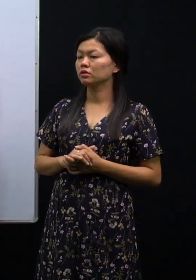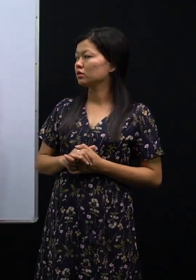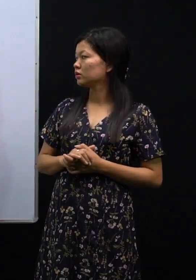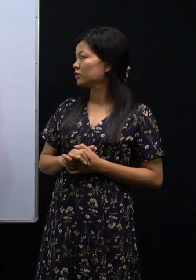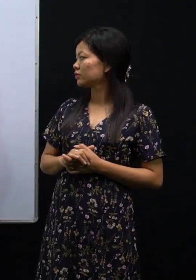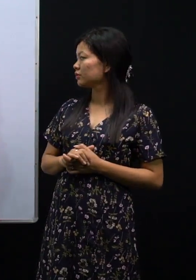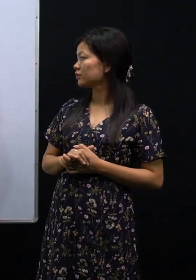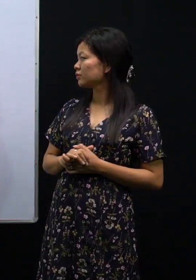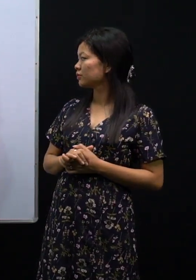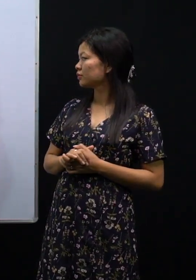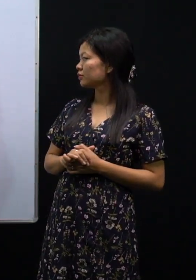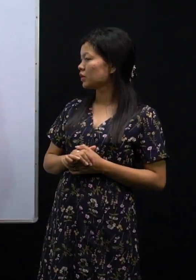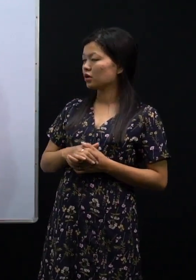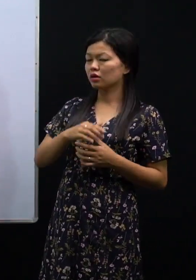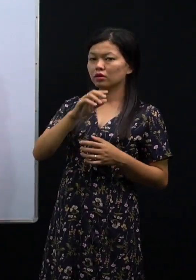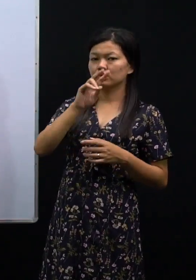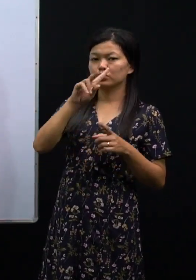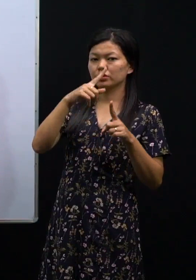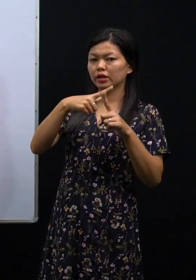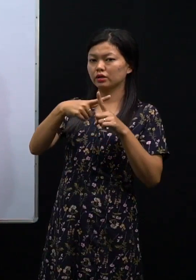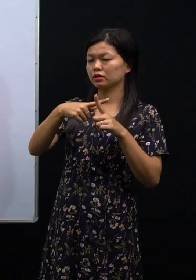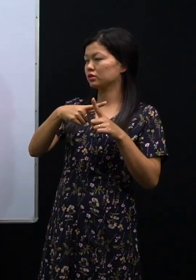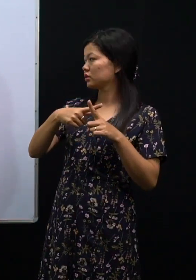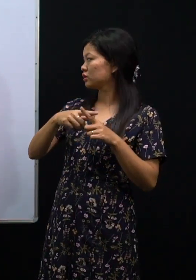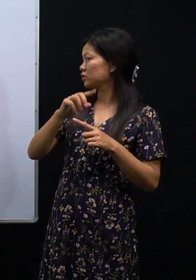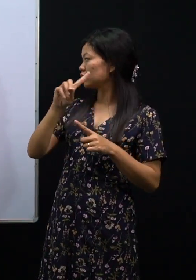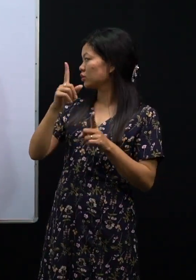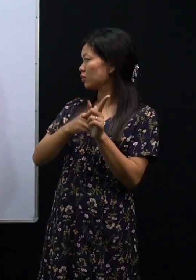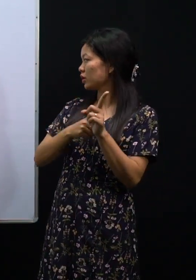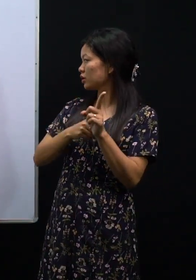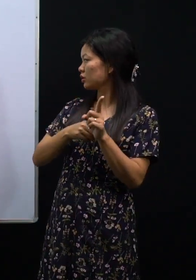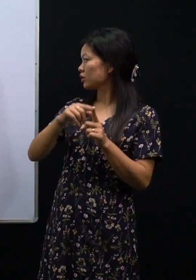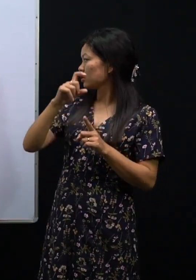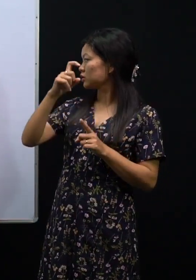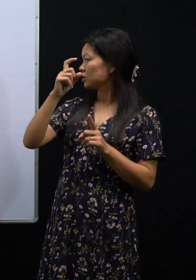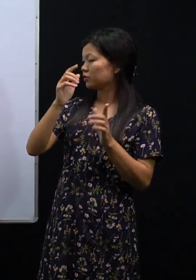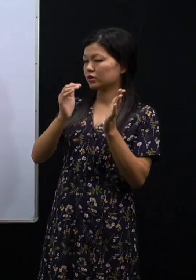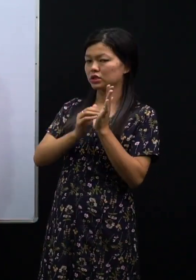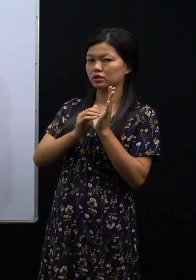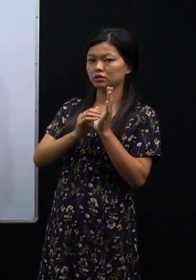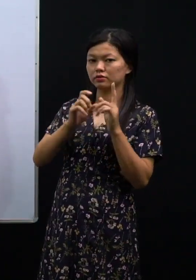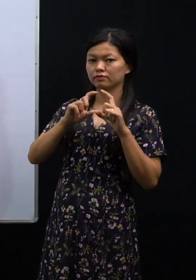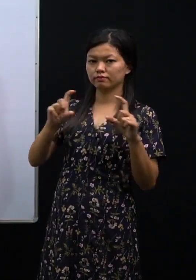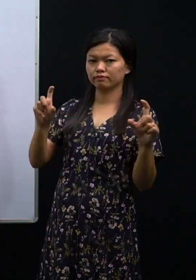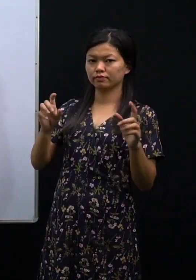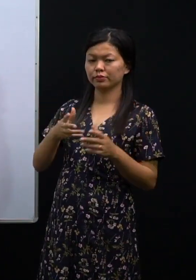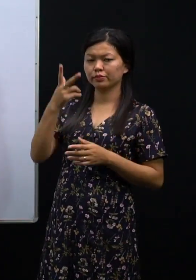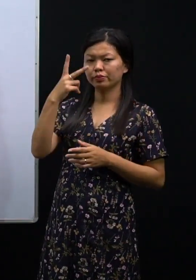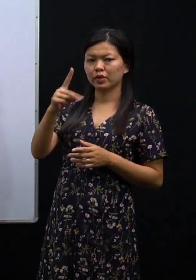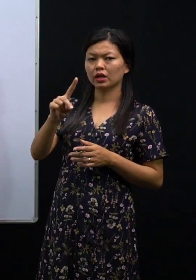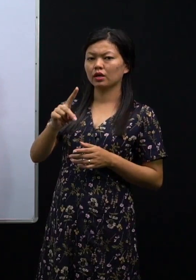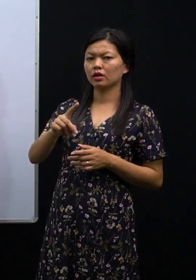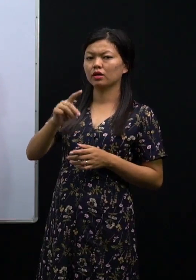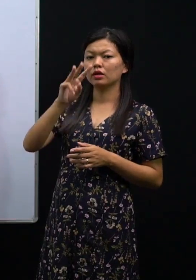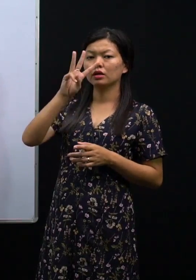plus, minus. 2 into 2y into 7z. Clear? Again, third